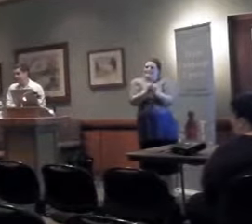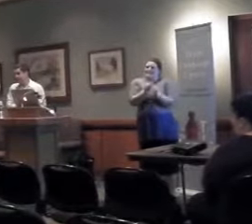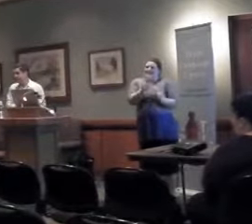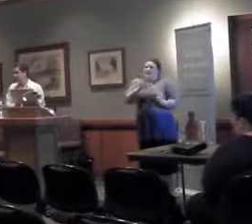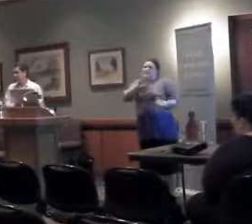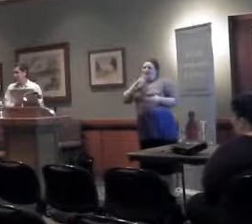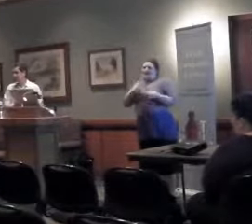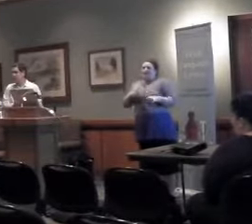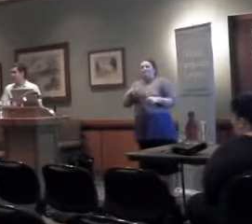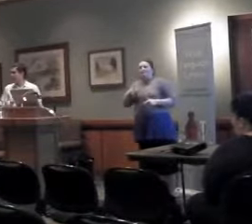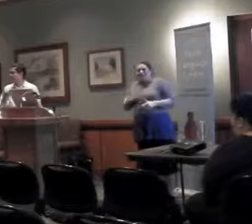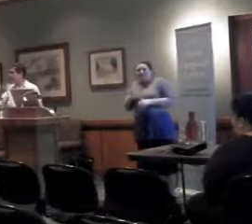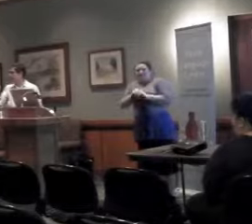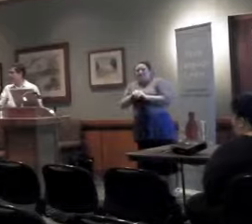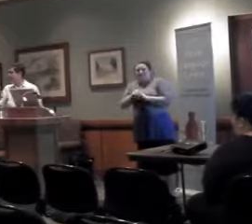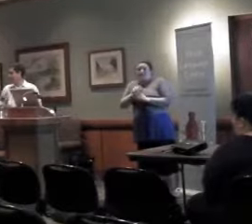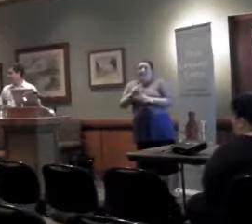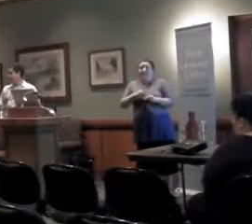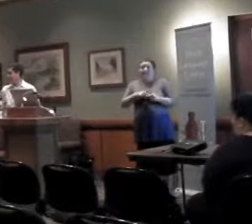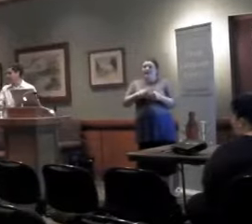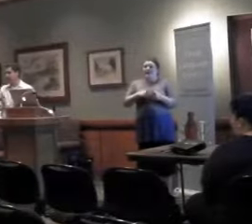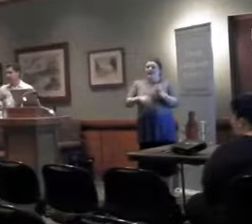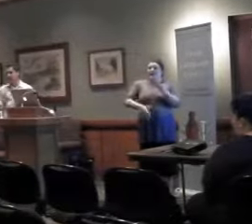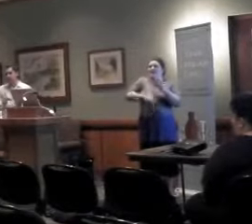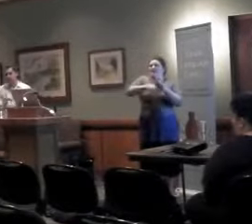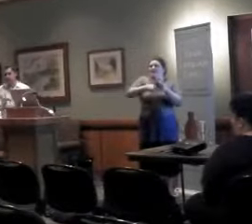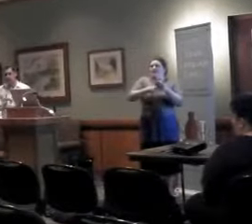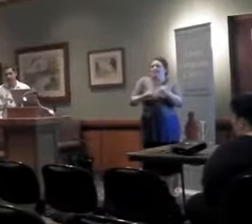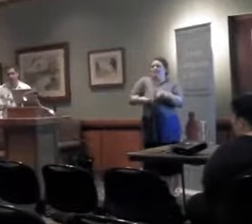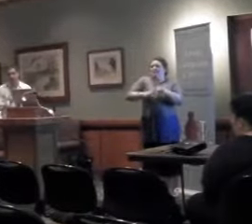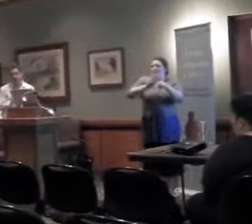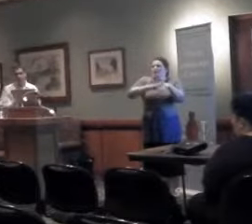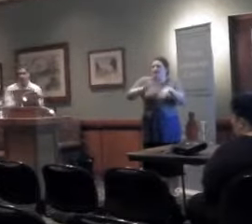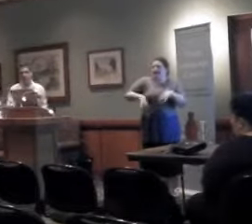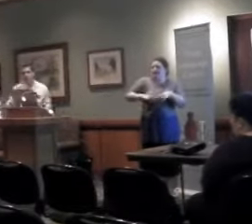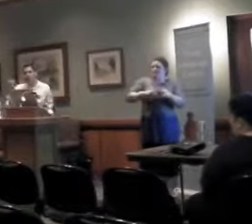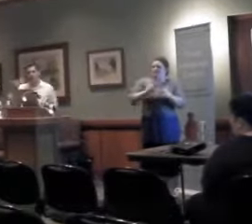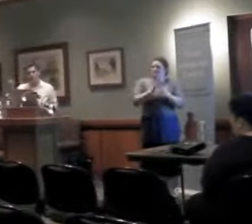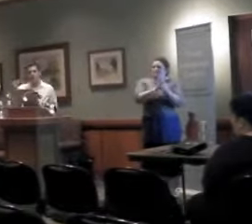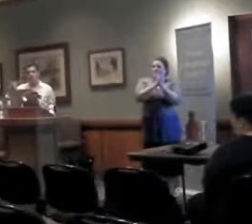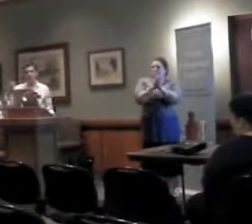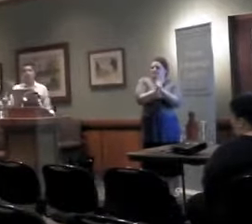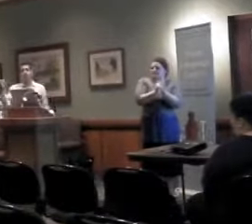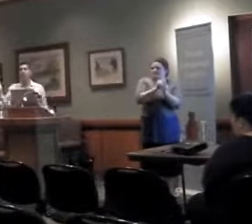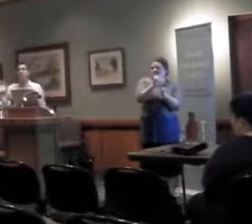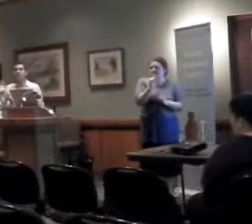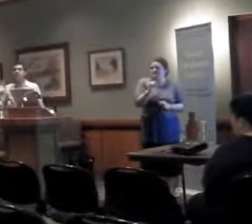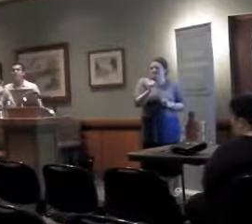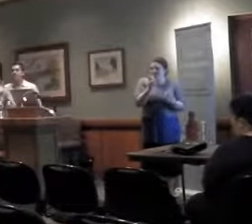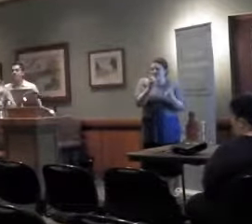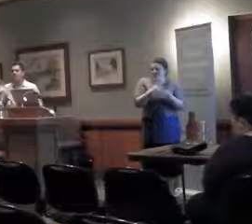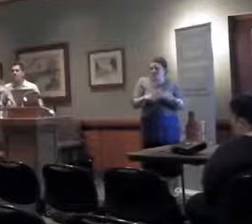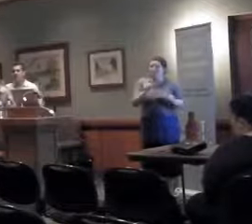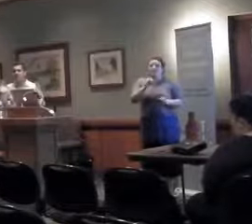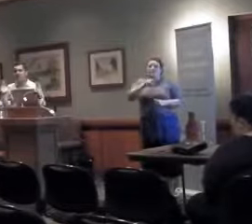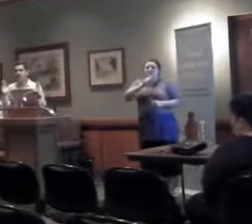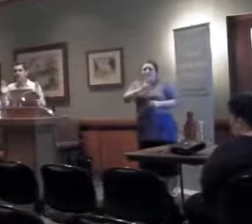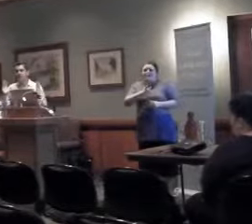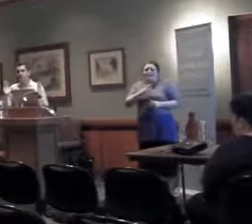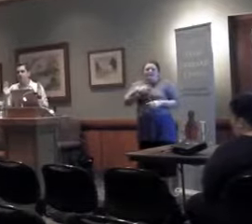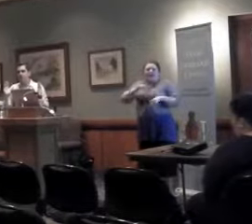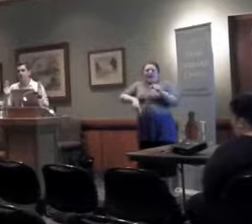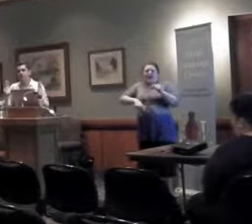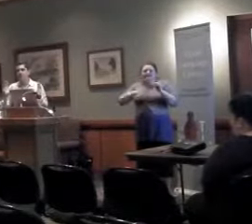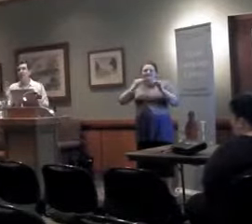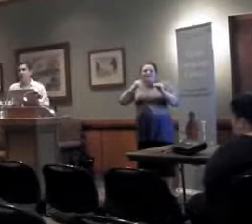that's English. And so they're building on that to develop competency in sign language. So there are these ties. We can't, we can't